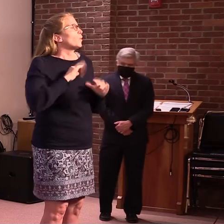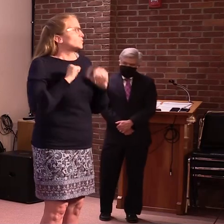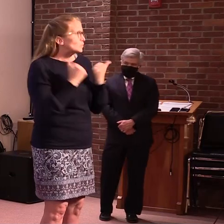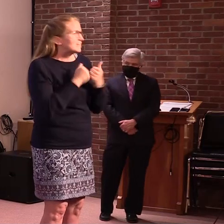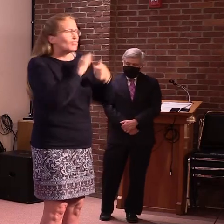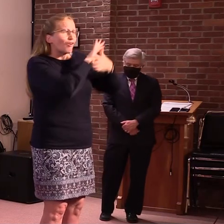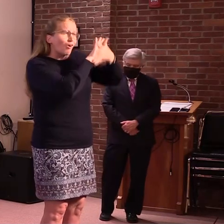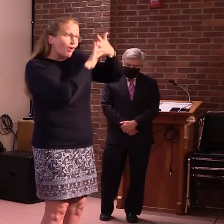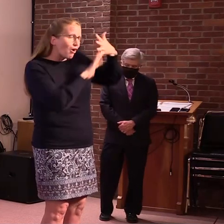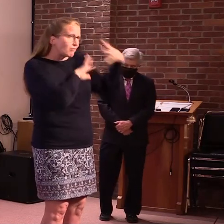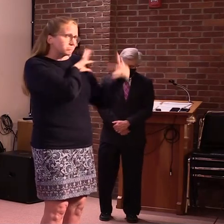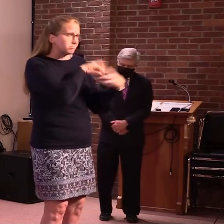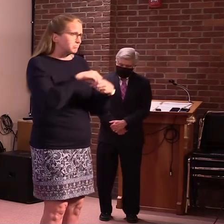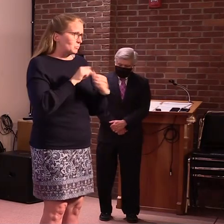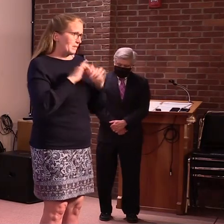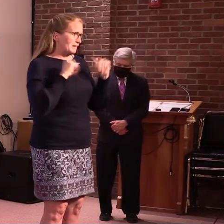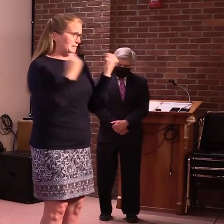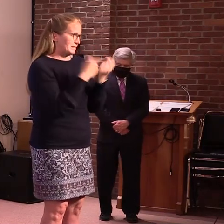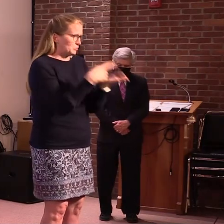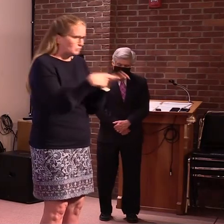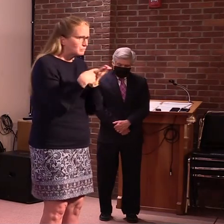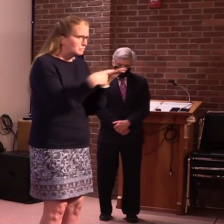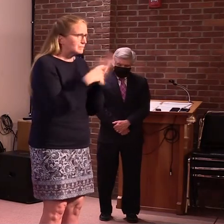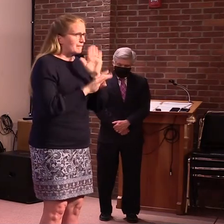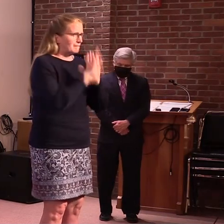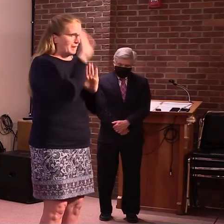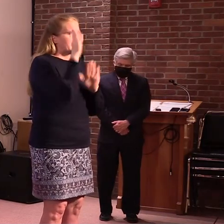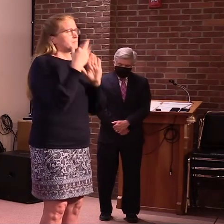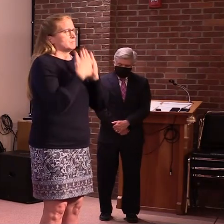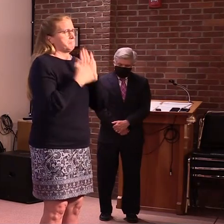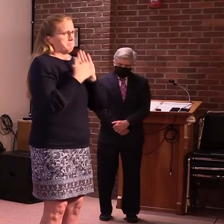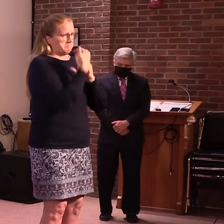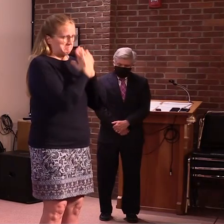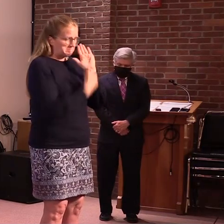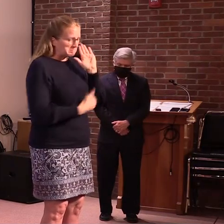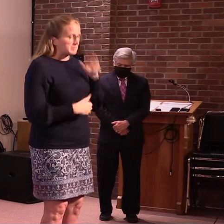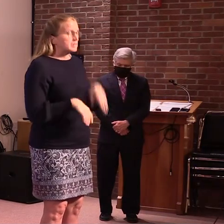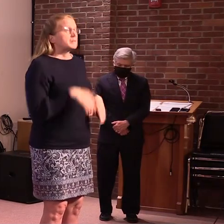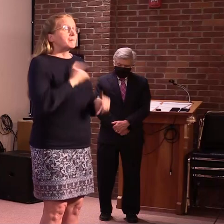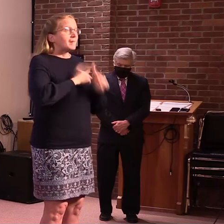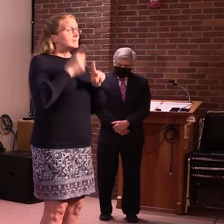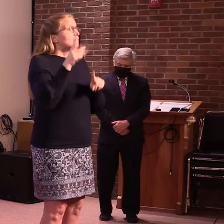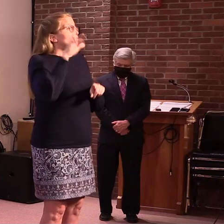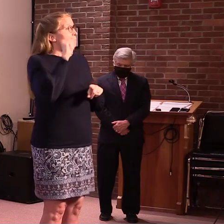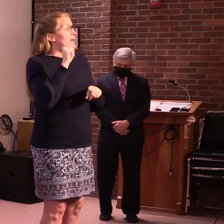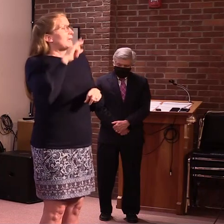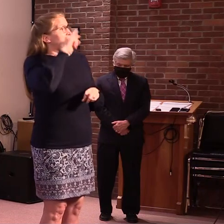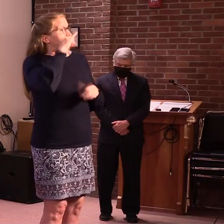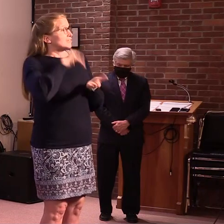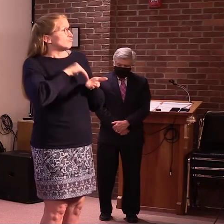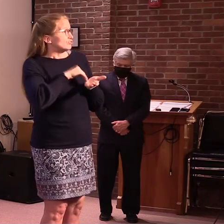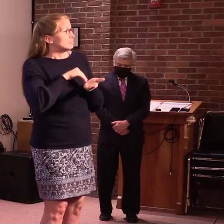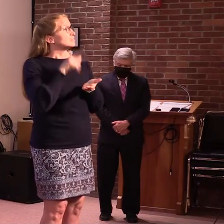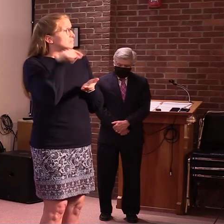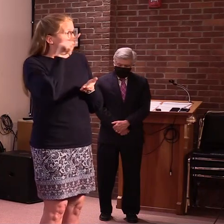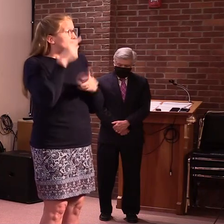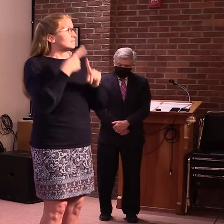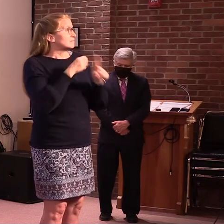Association to develop this guidance. Also, Vermont pediatricians and staff from the UVM Medical Center have also been